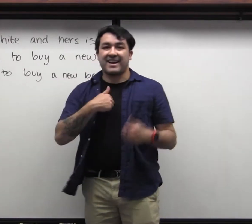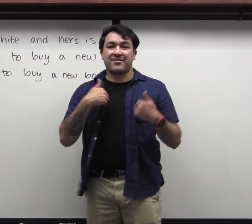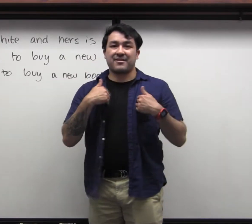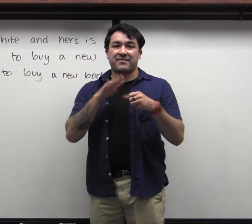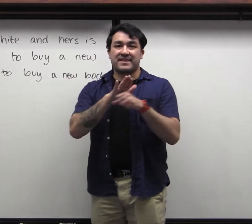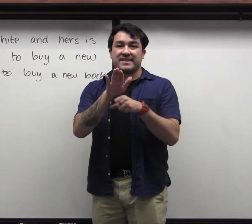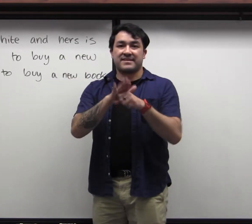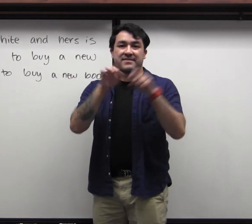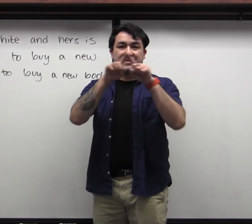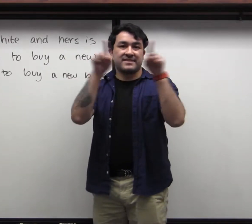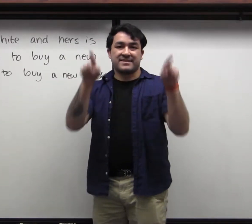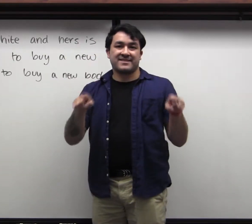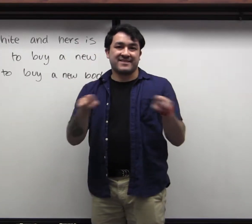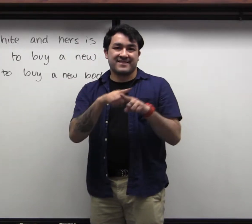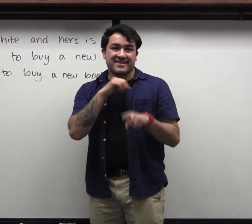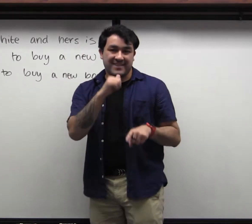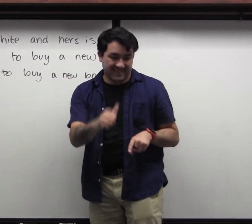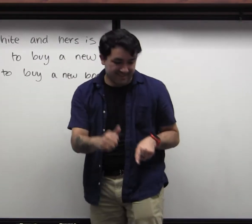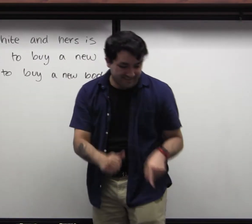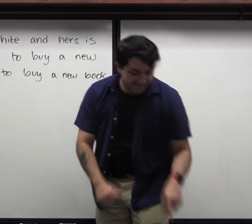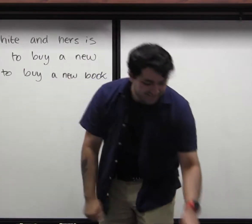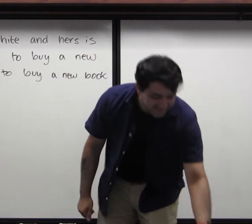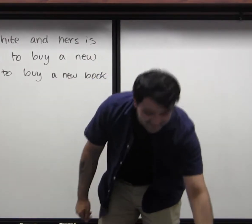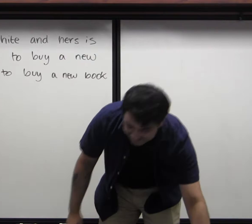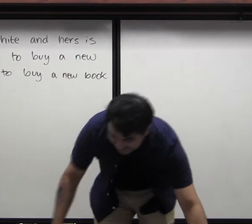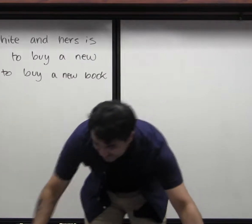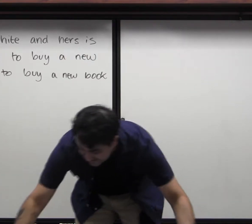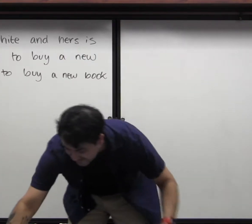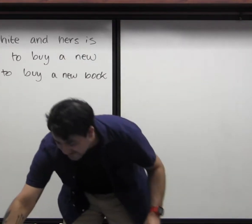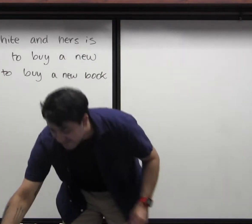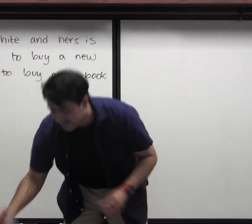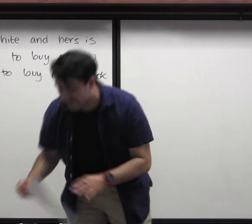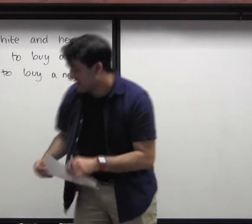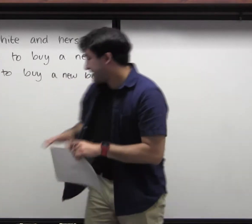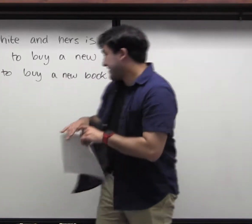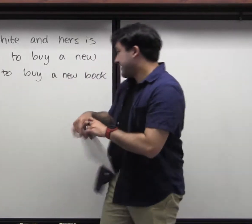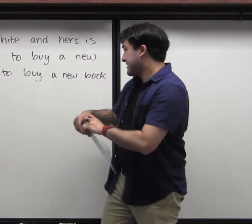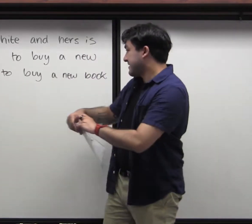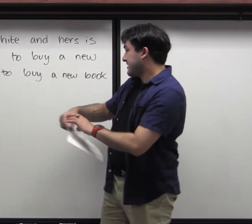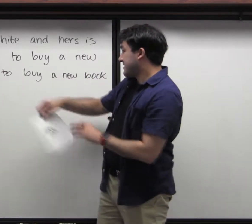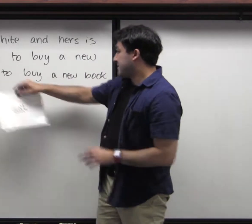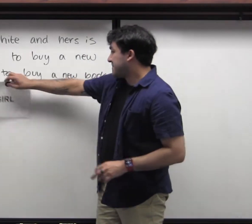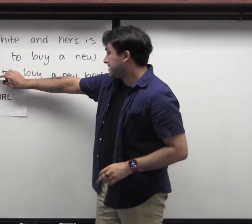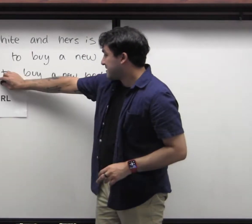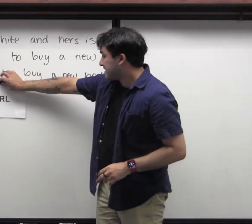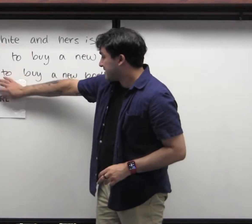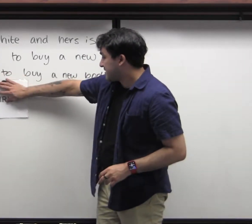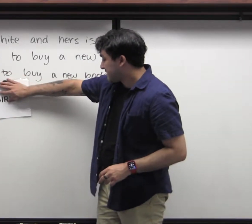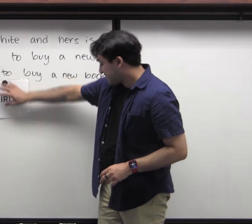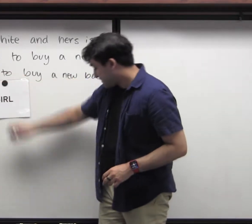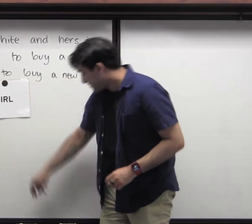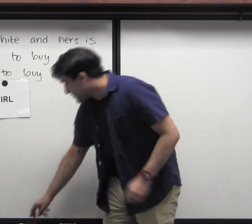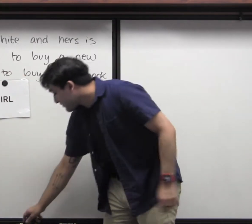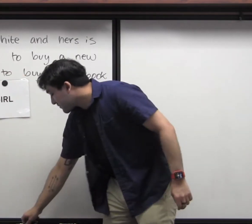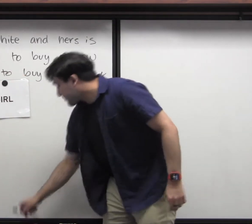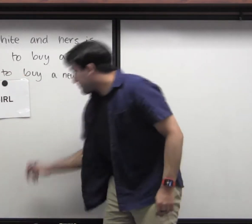right. Again, as always, I don't have enough cards. This is a long sentence, a